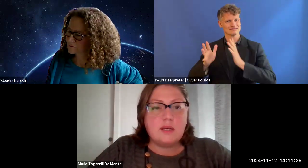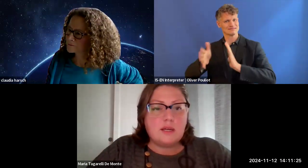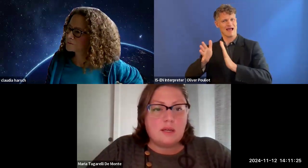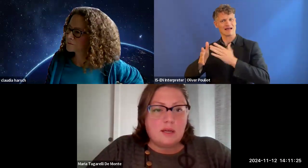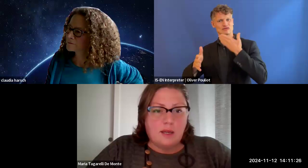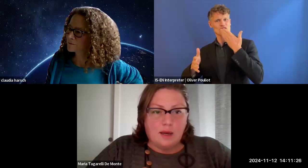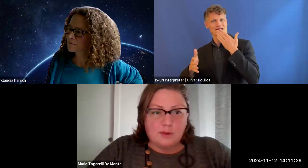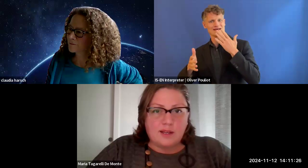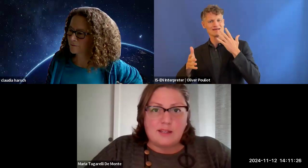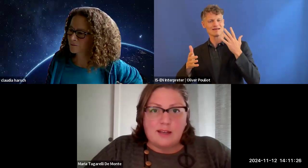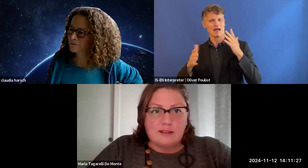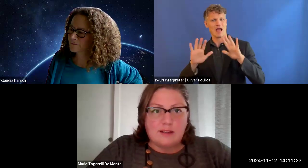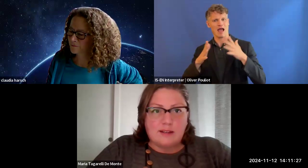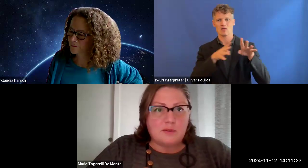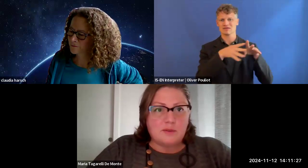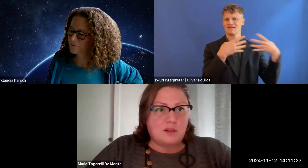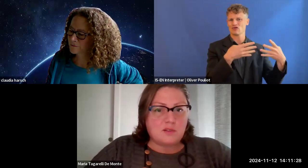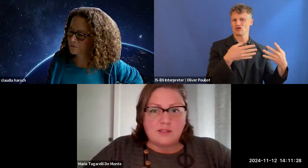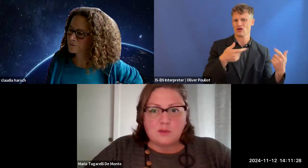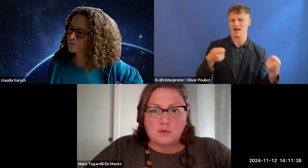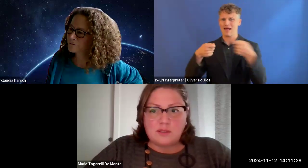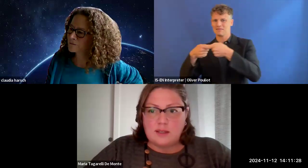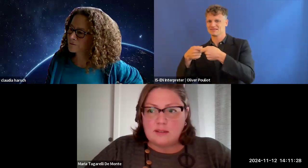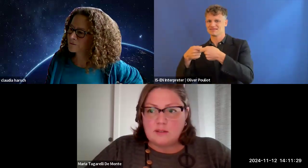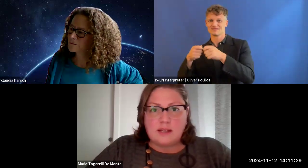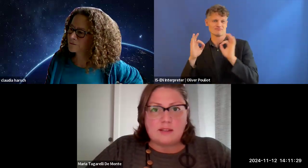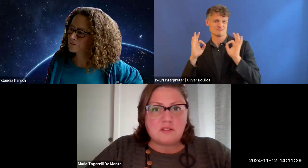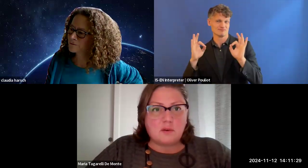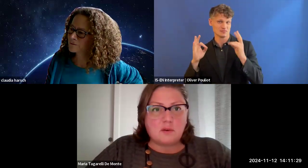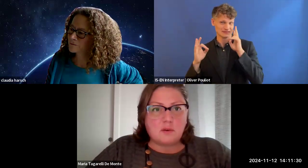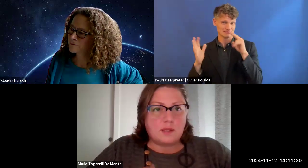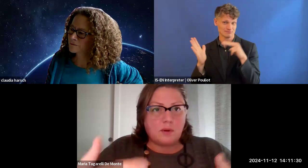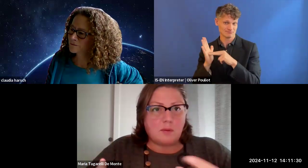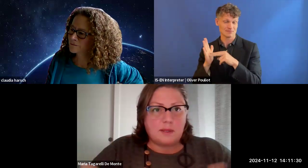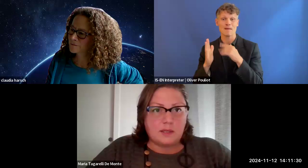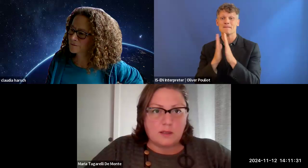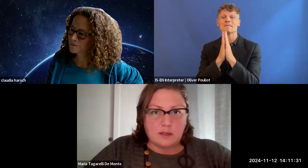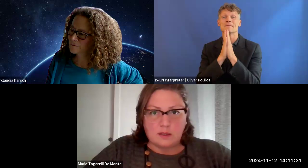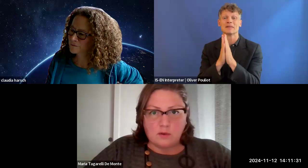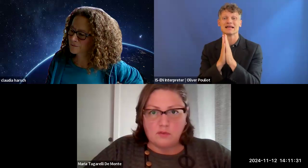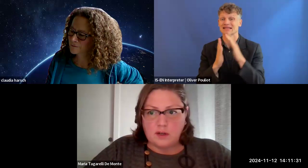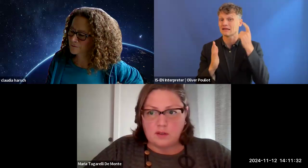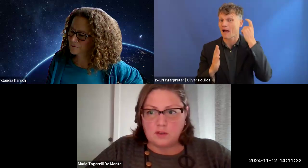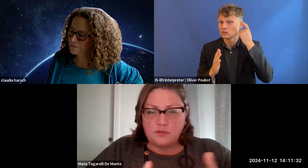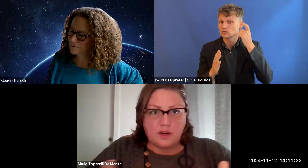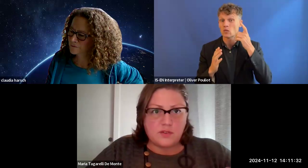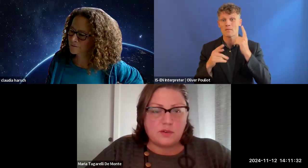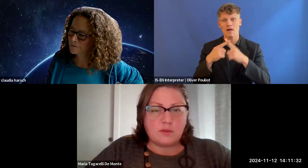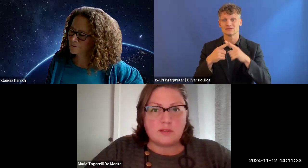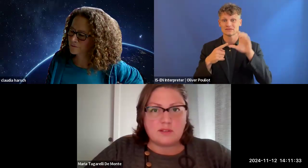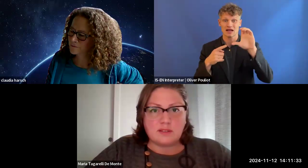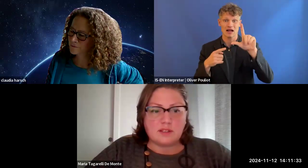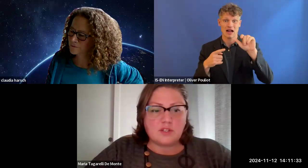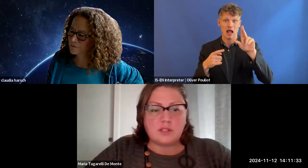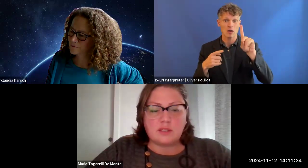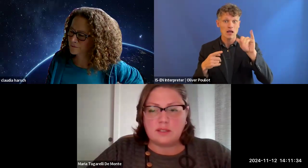is following. I would kindly ask Claudia and also Alessio to stay until the end so we can probably go a little